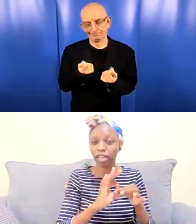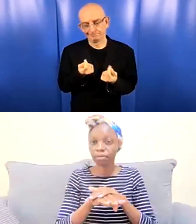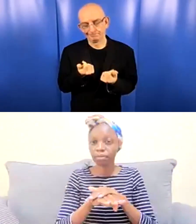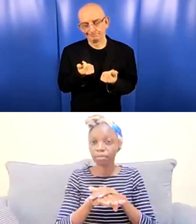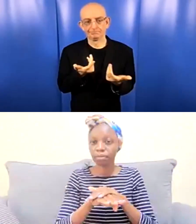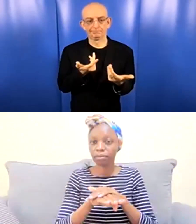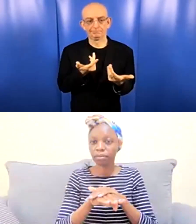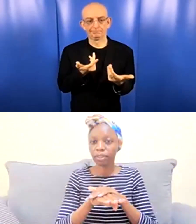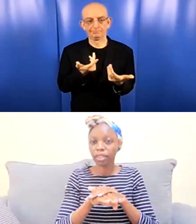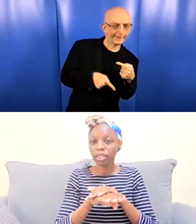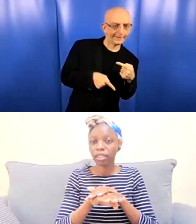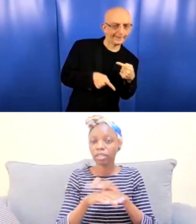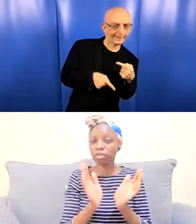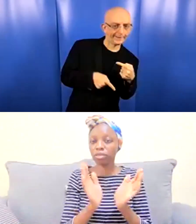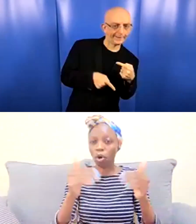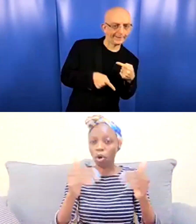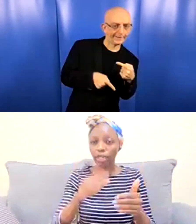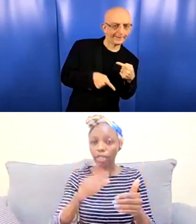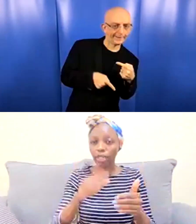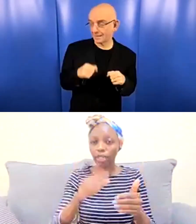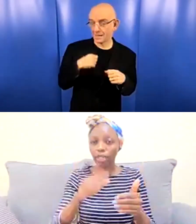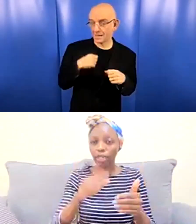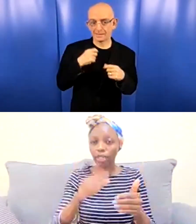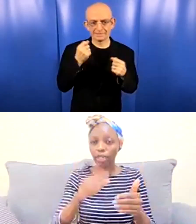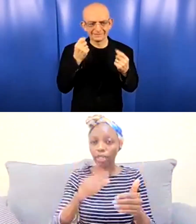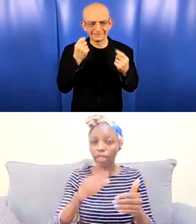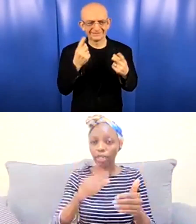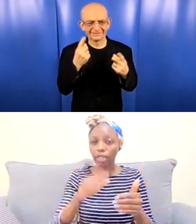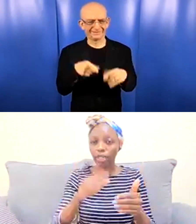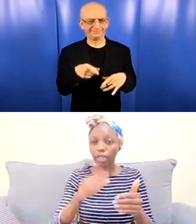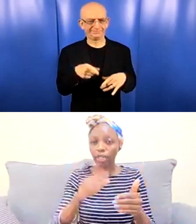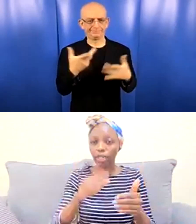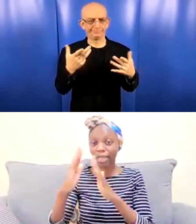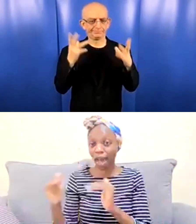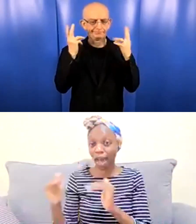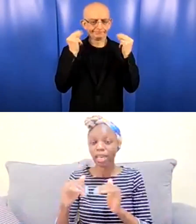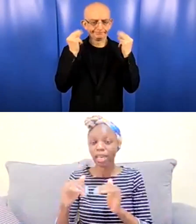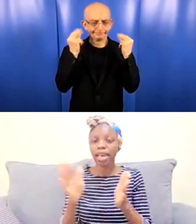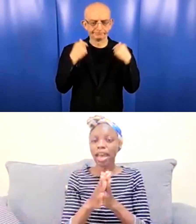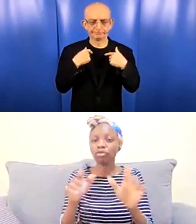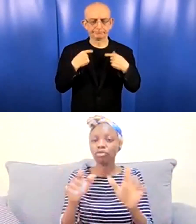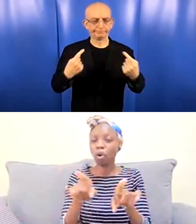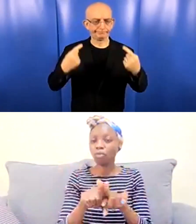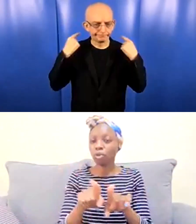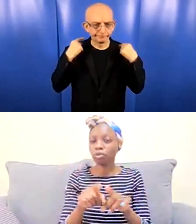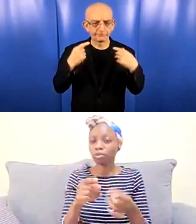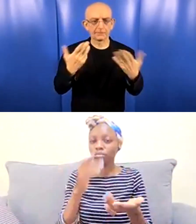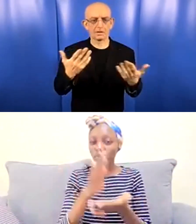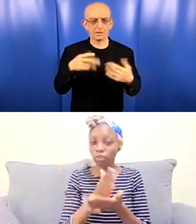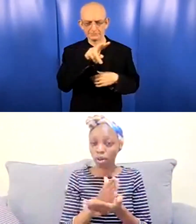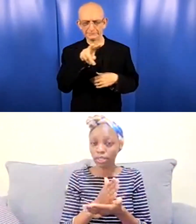to community e-learning hubs. And of course,